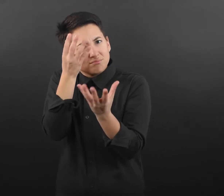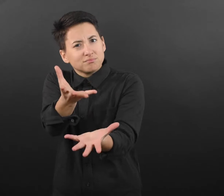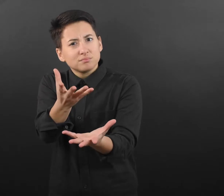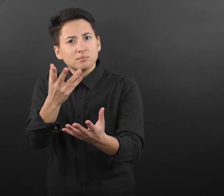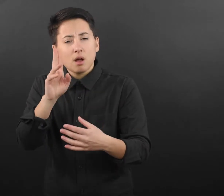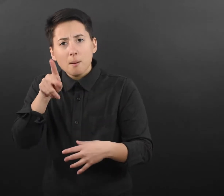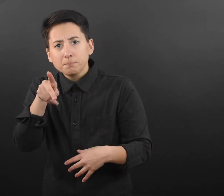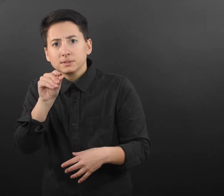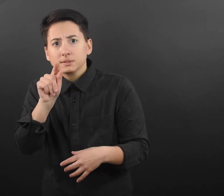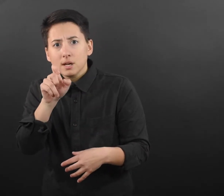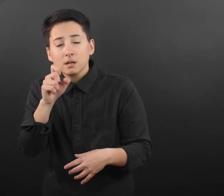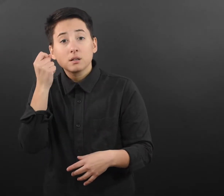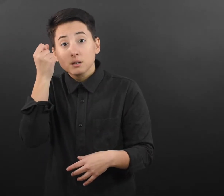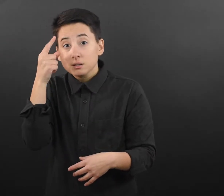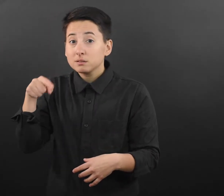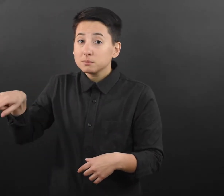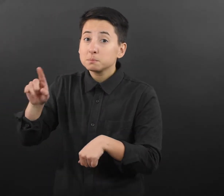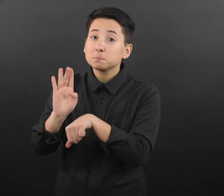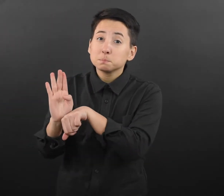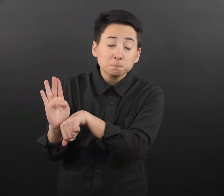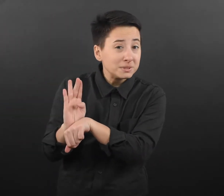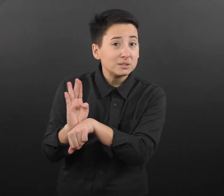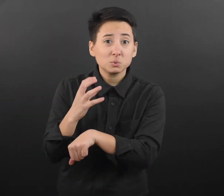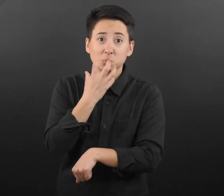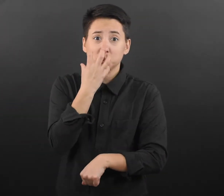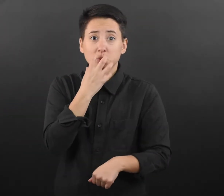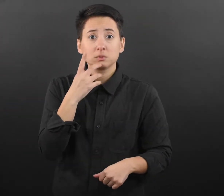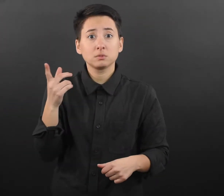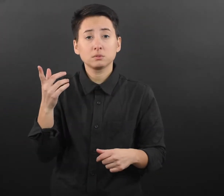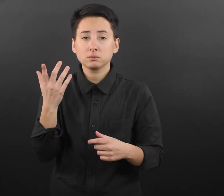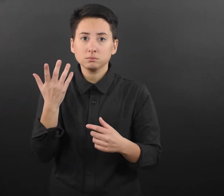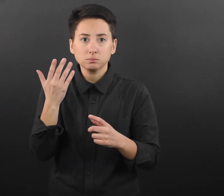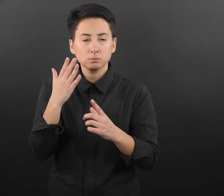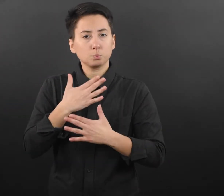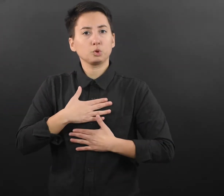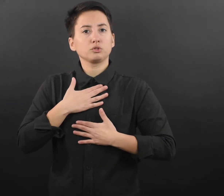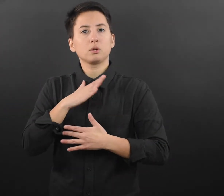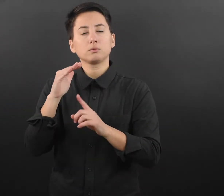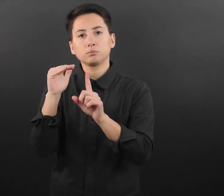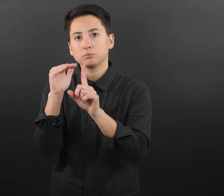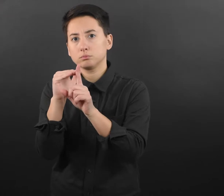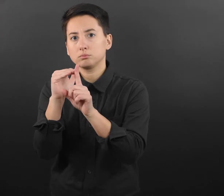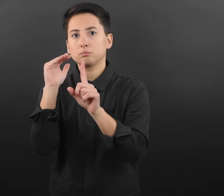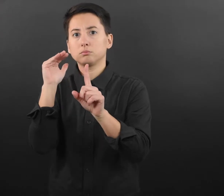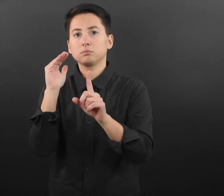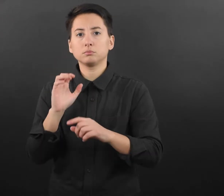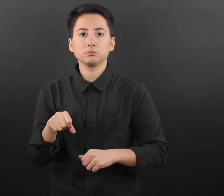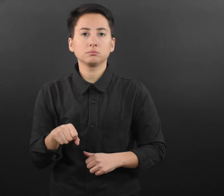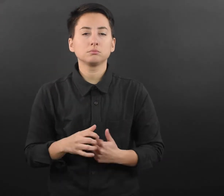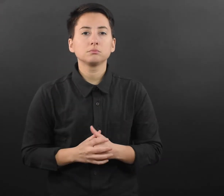you updated, they are very busy and may appreciate the reminder.